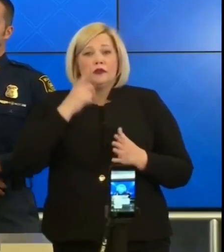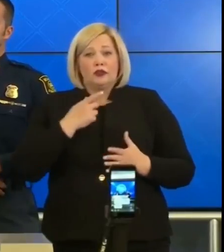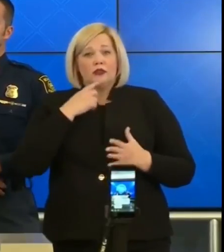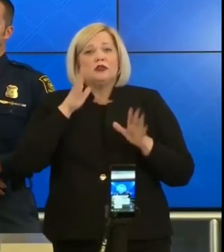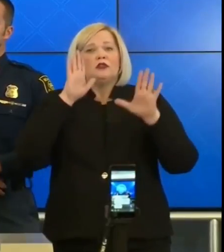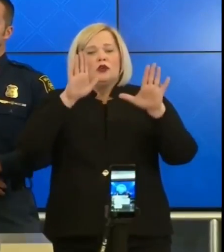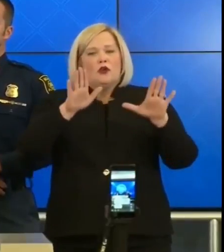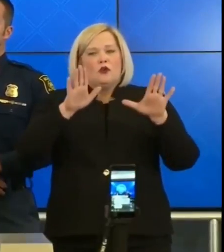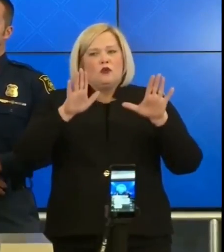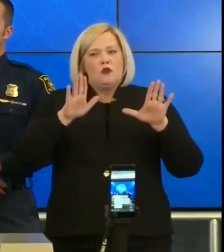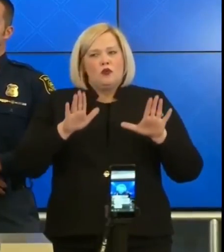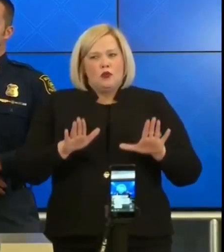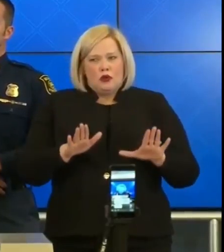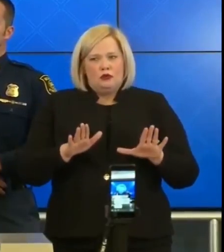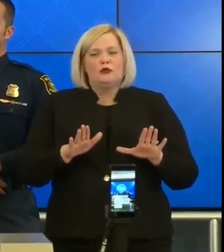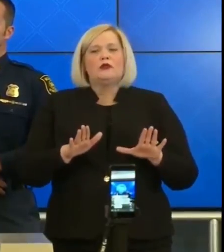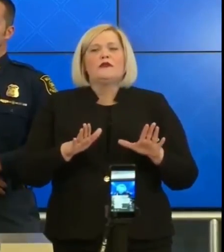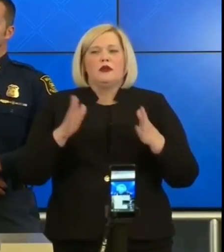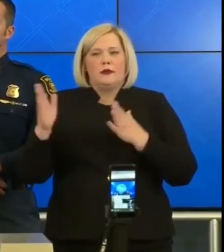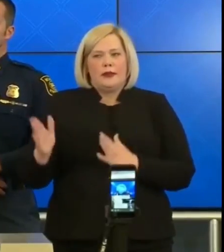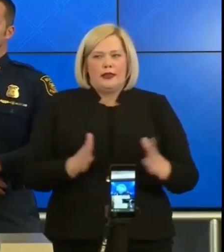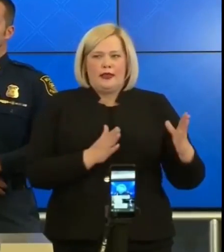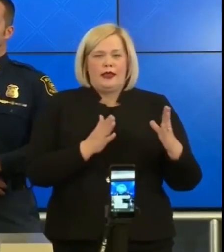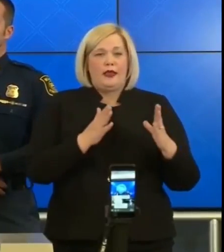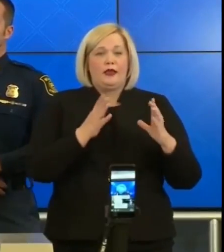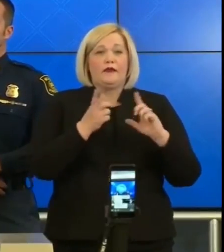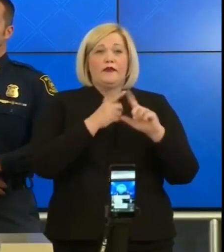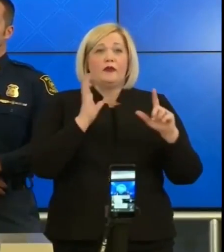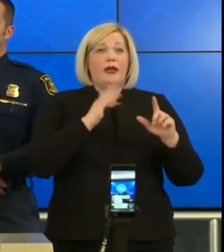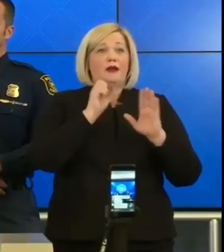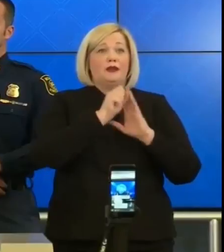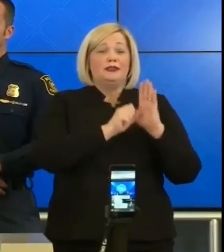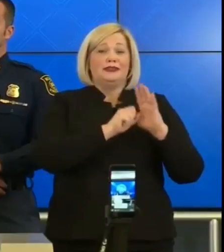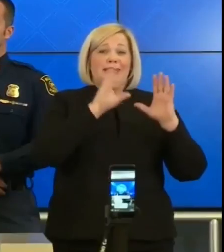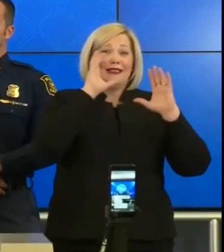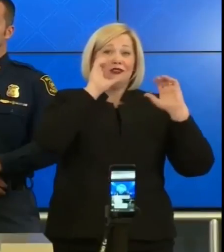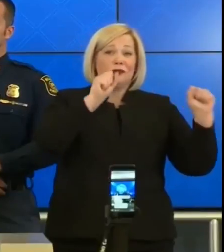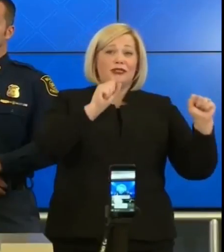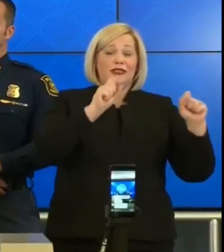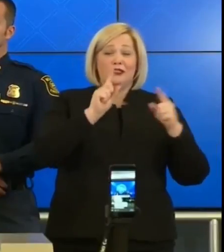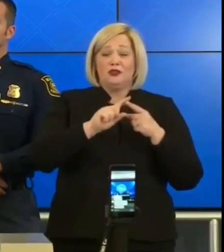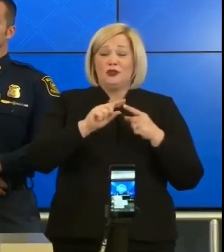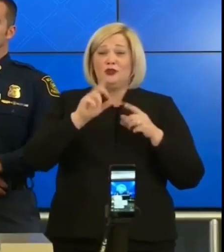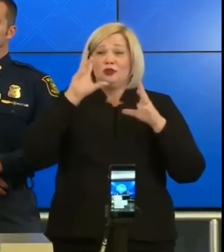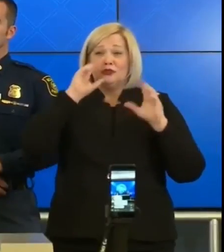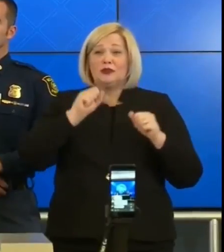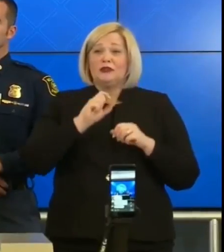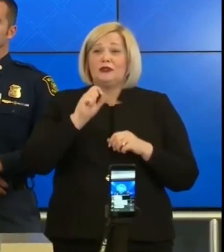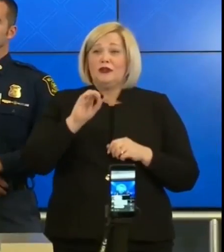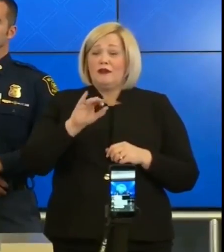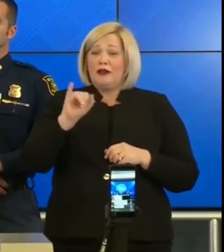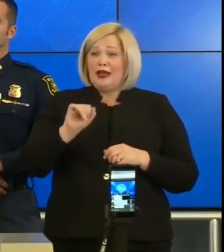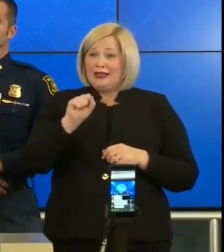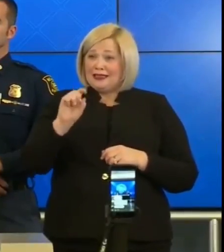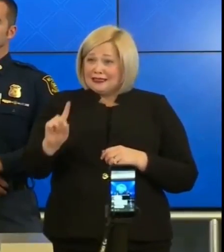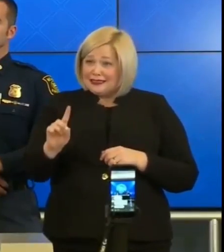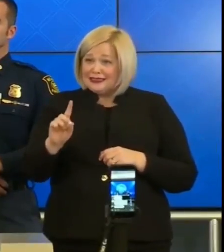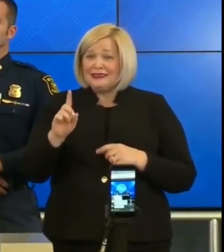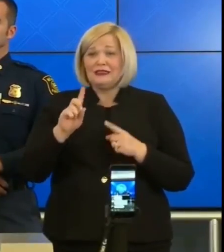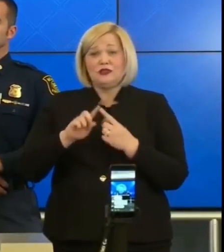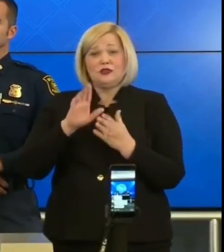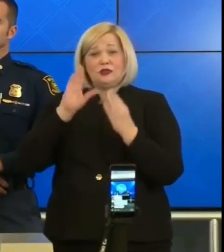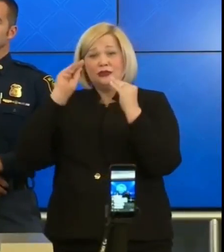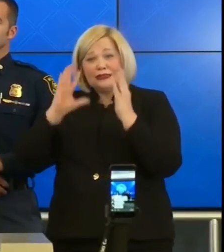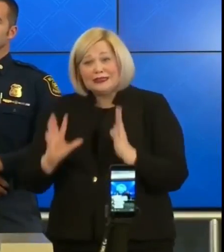a wonderful effort made up of everyone from our superintendent of ISDs to school district leads to our